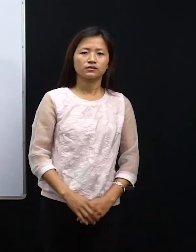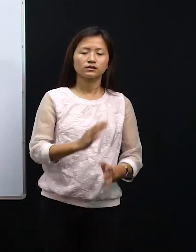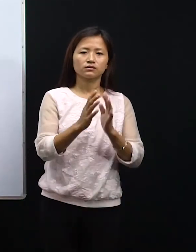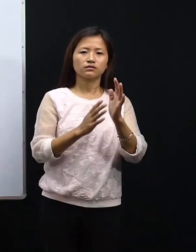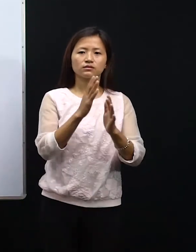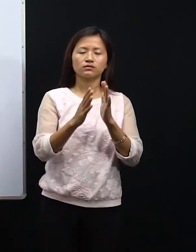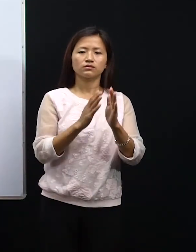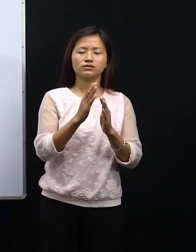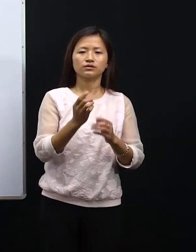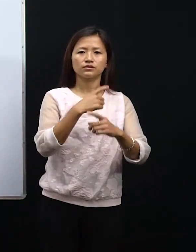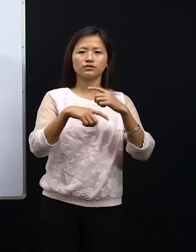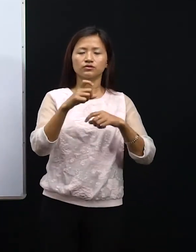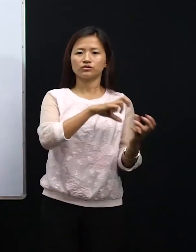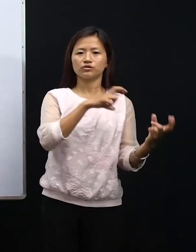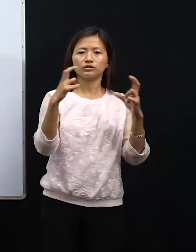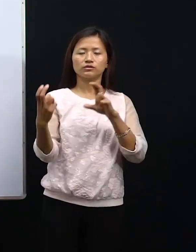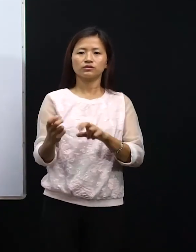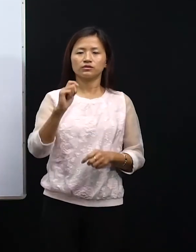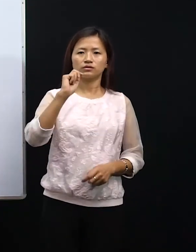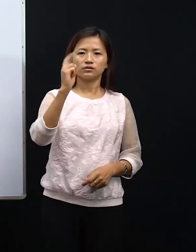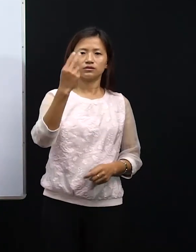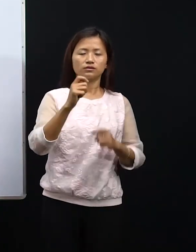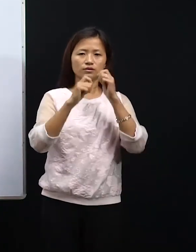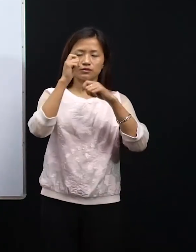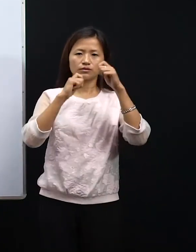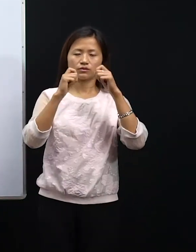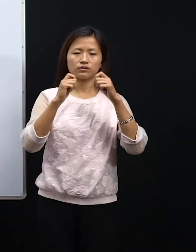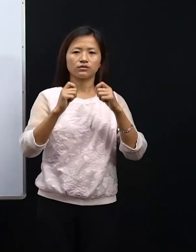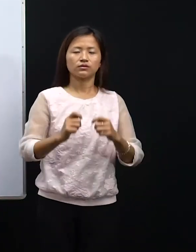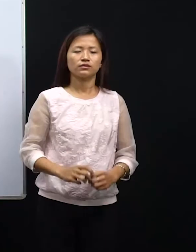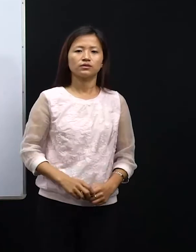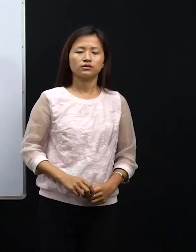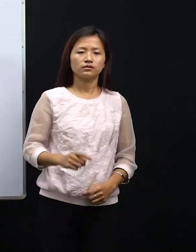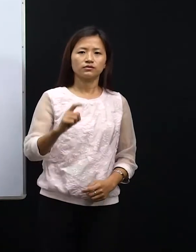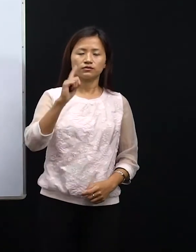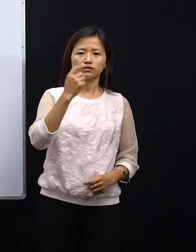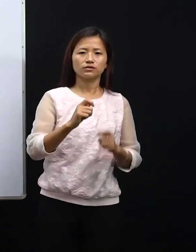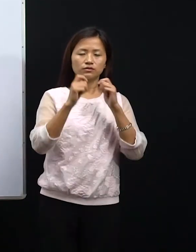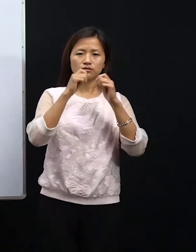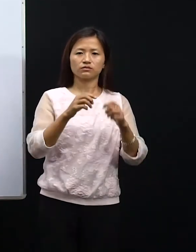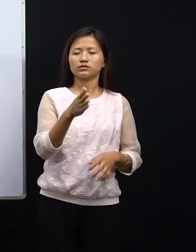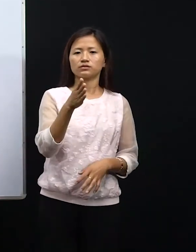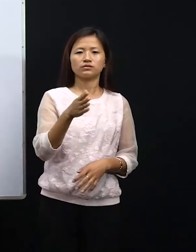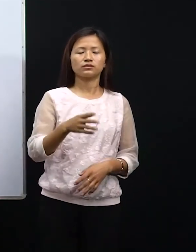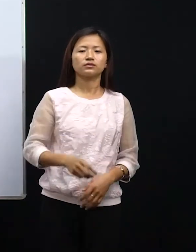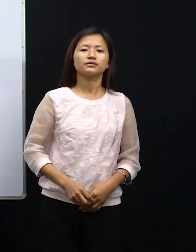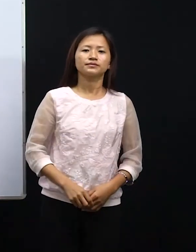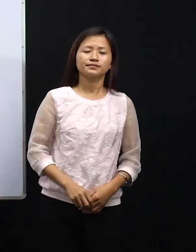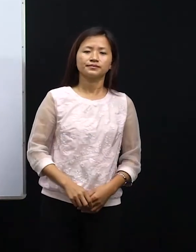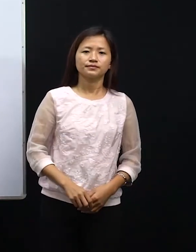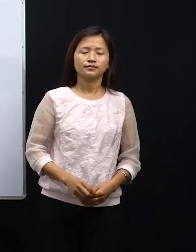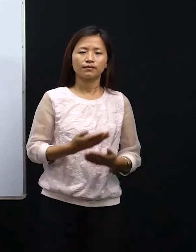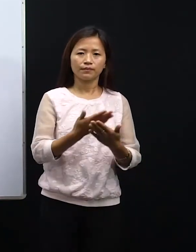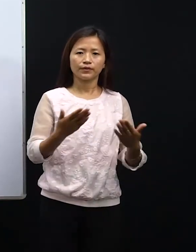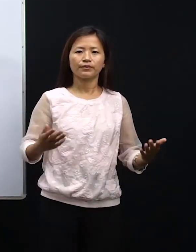change is only for the second expression. The first expression you will not do anything here. You will simply have to change the signs for the